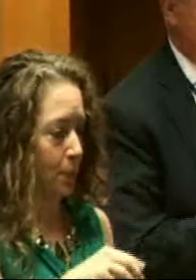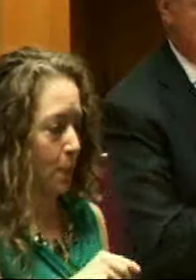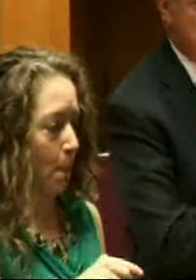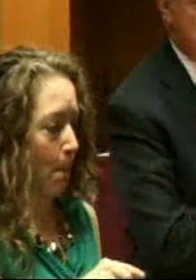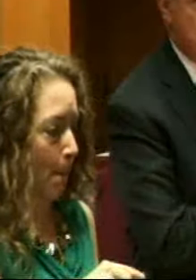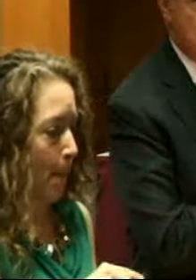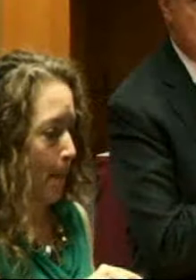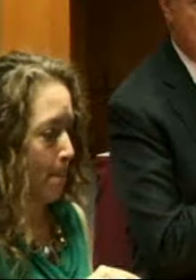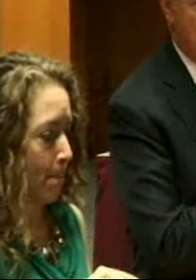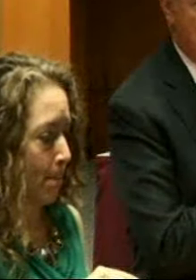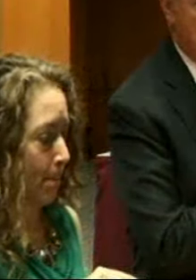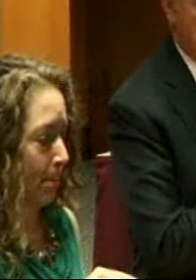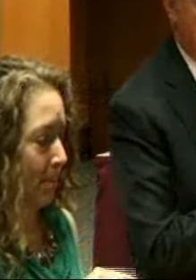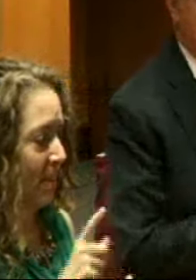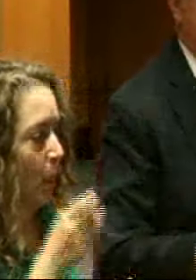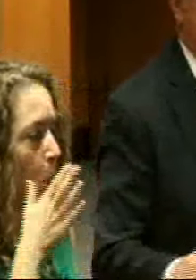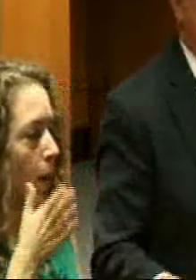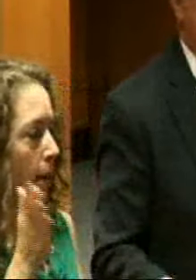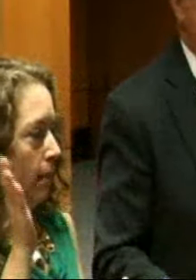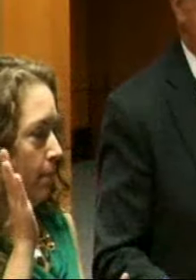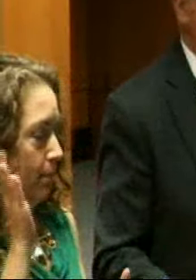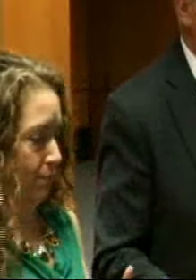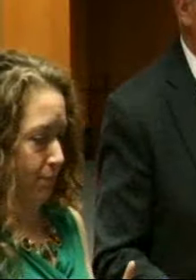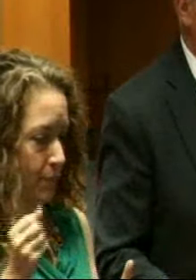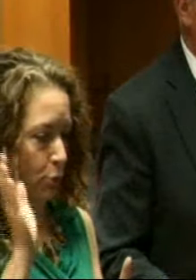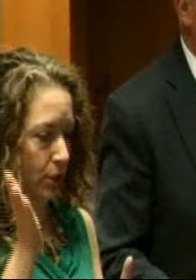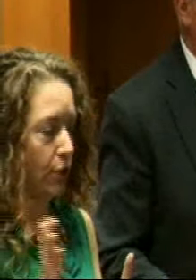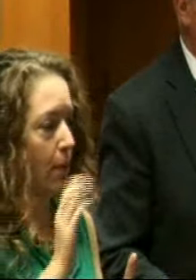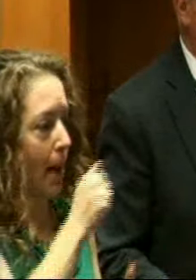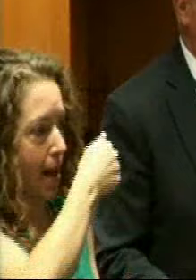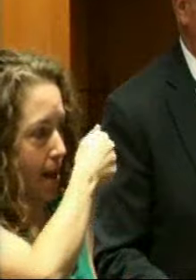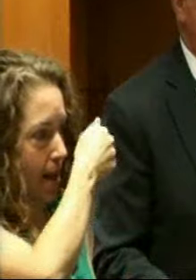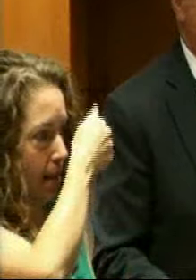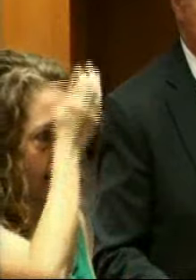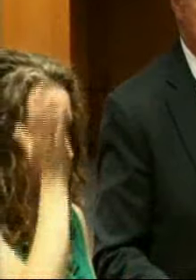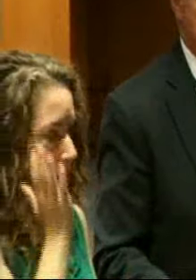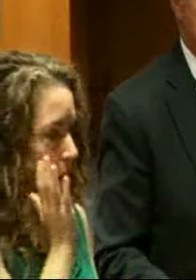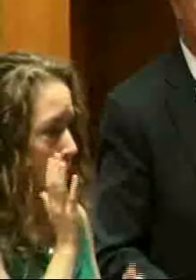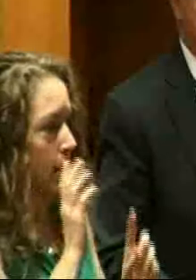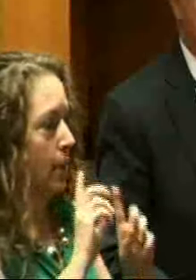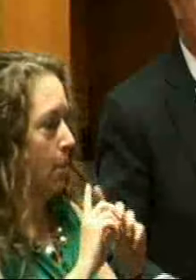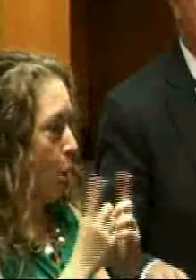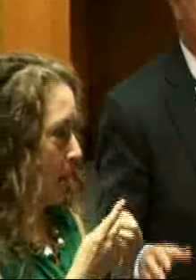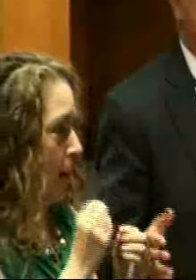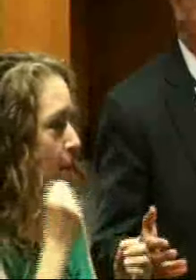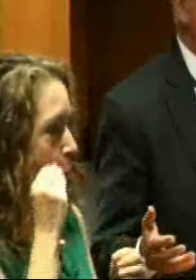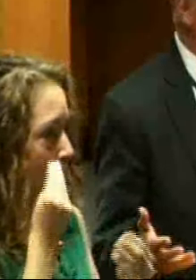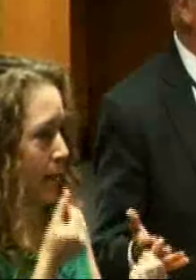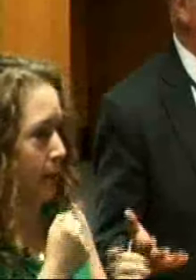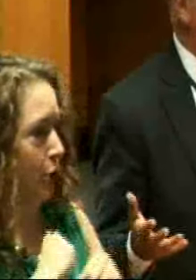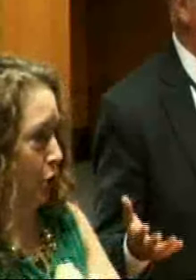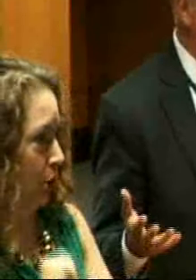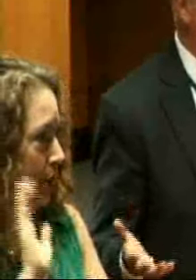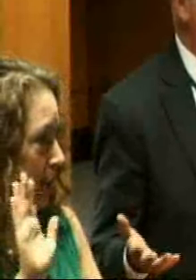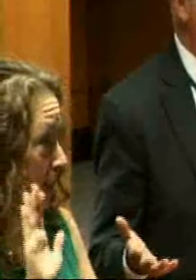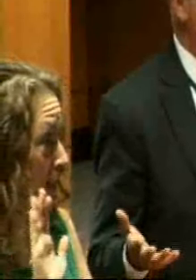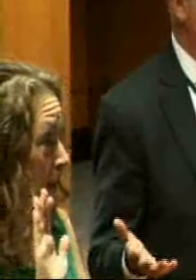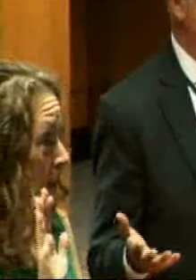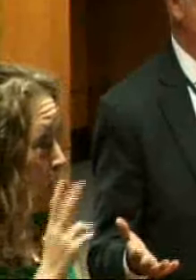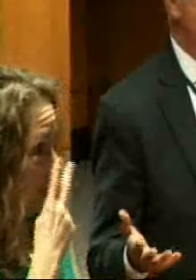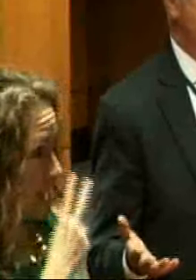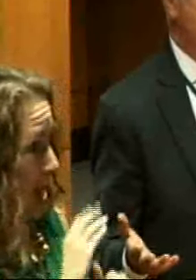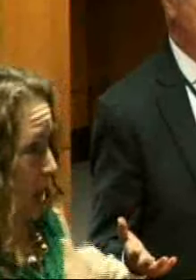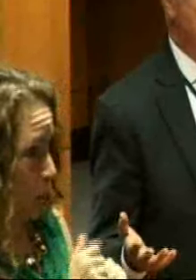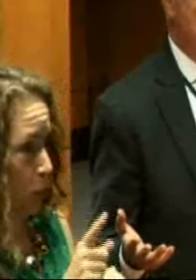going to be a presentation by the Alaska Department of Homeland Security on how you really stage